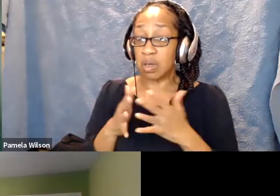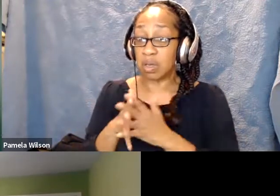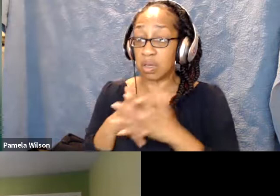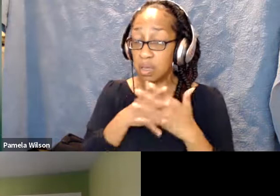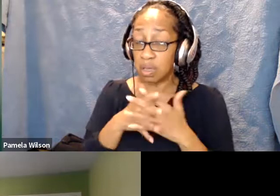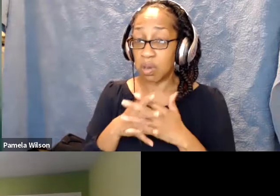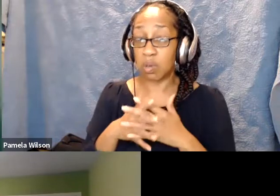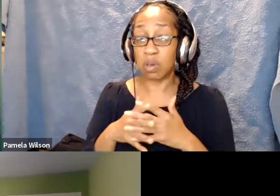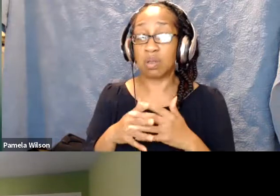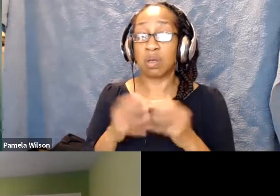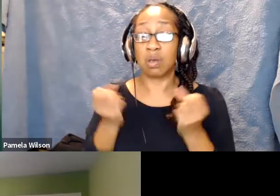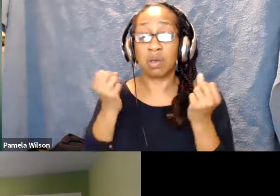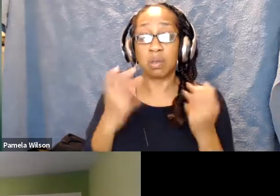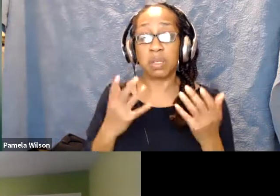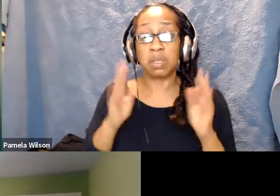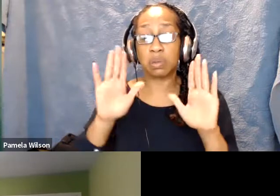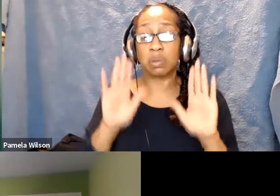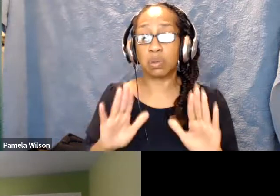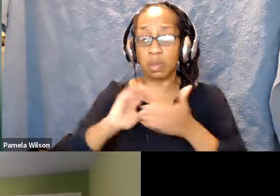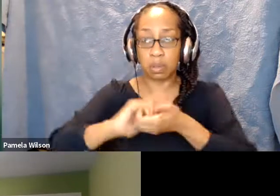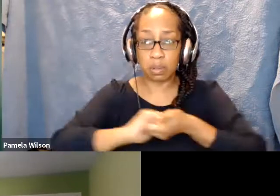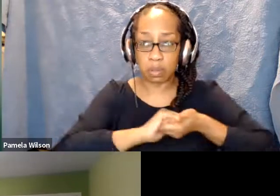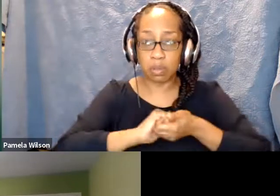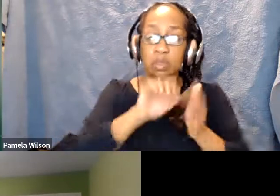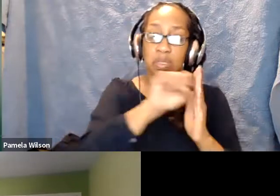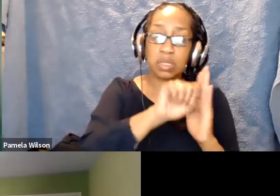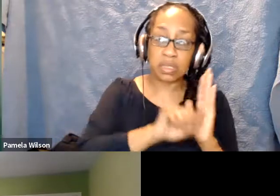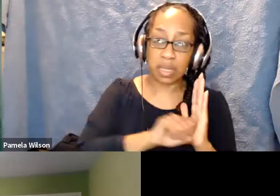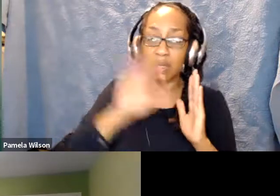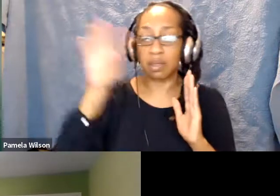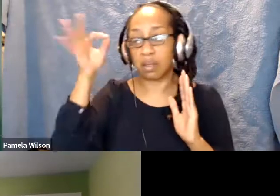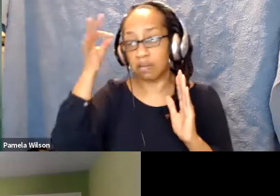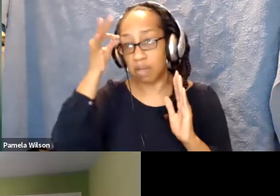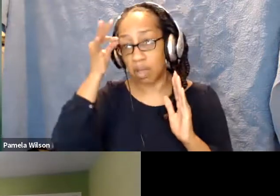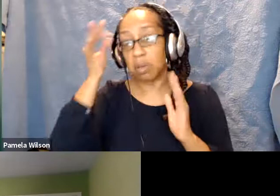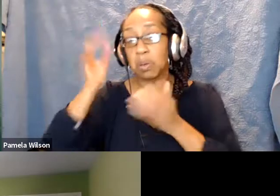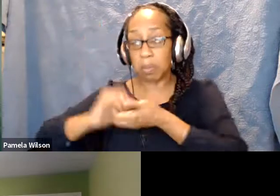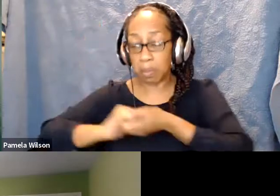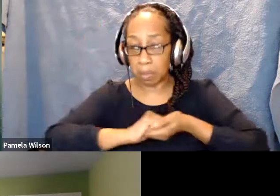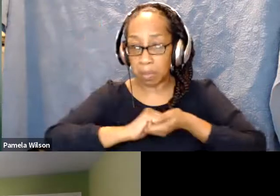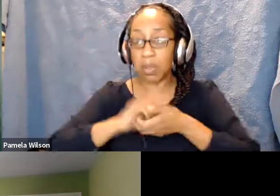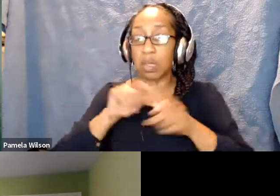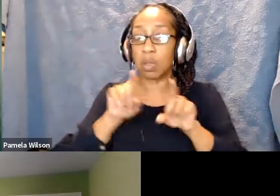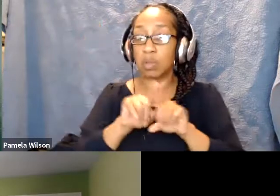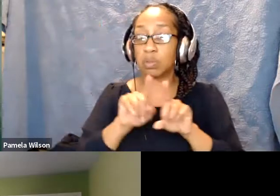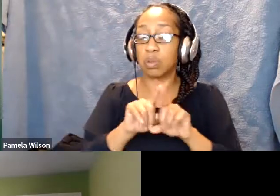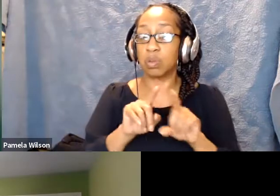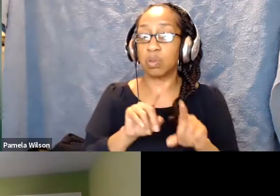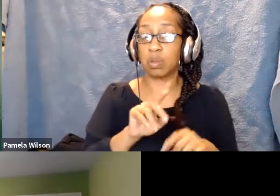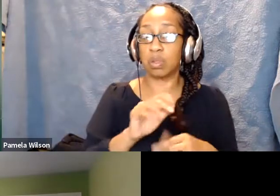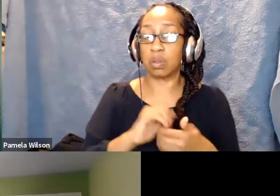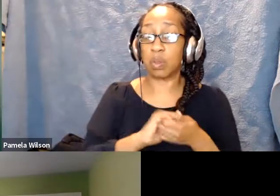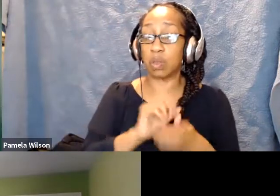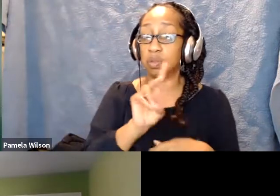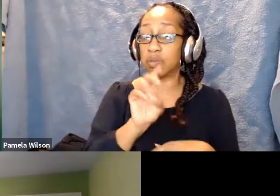special education at the state and district level, as well as with their partners in VR. What's more rare is that you